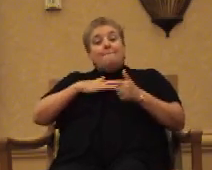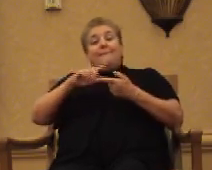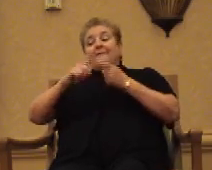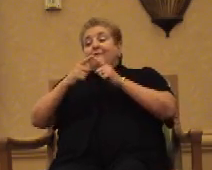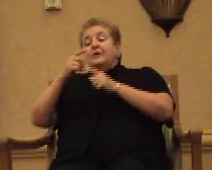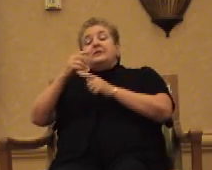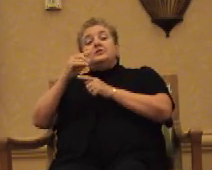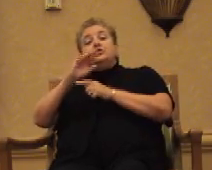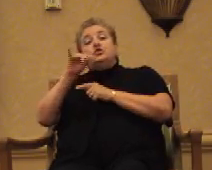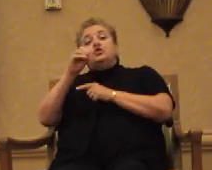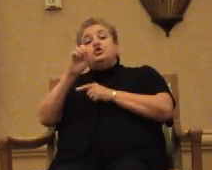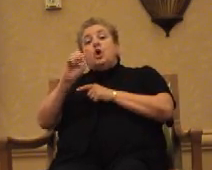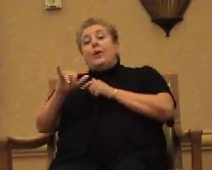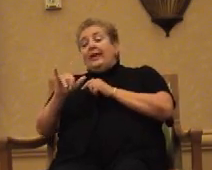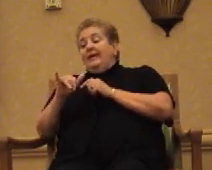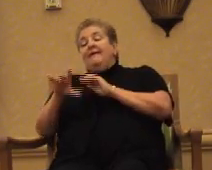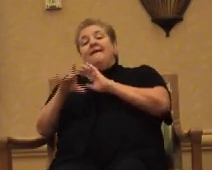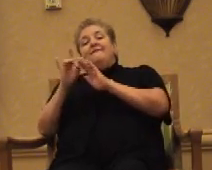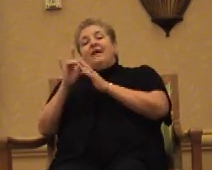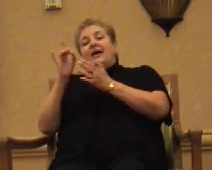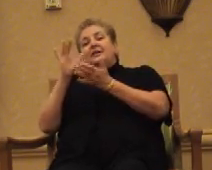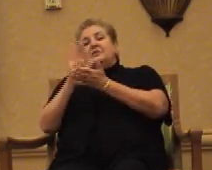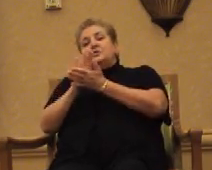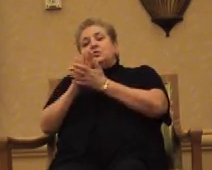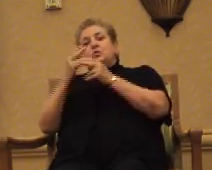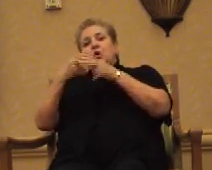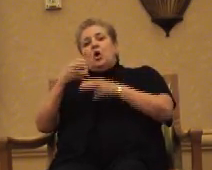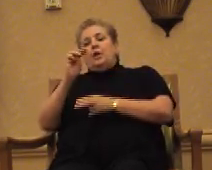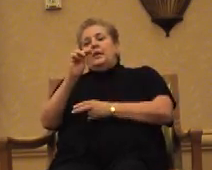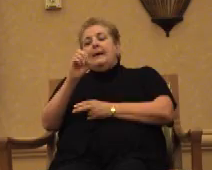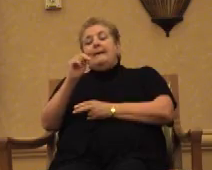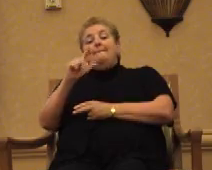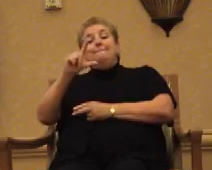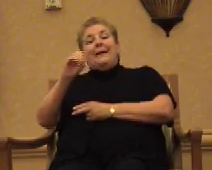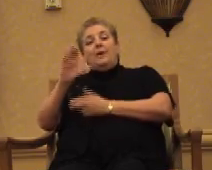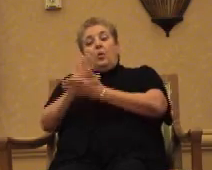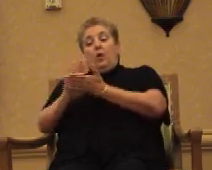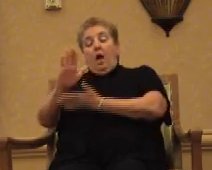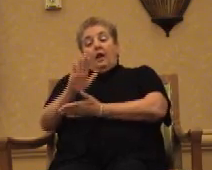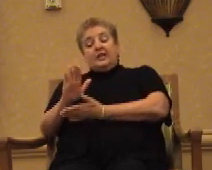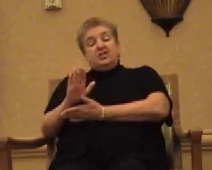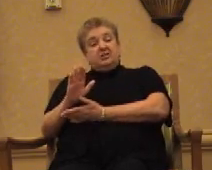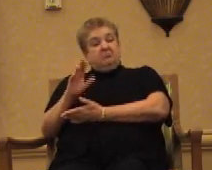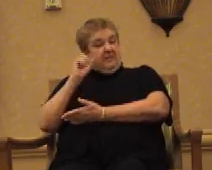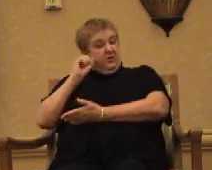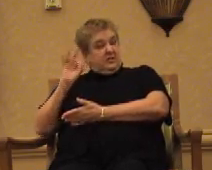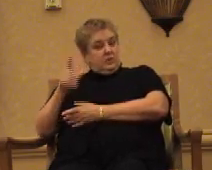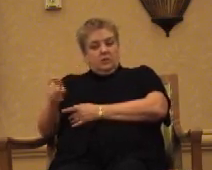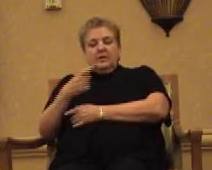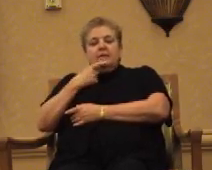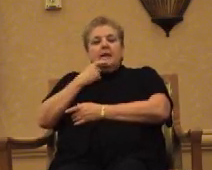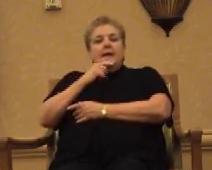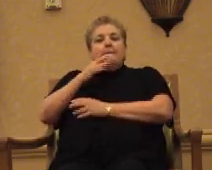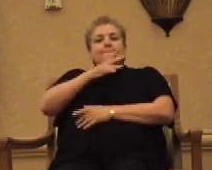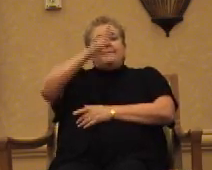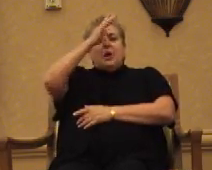in San Francisco called Menlo College that you can go to. And the only requirement to get in there is parents who'd write a check and